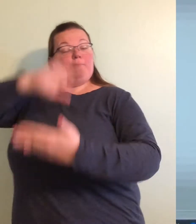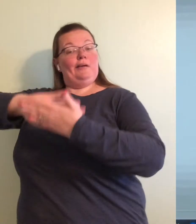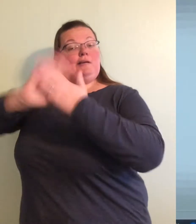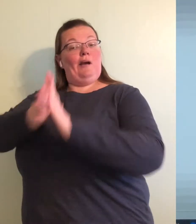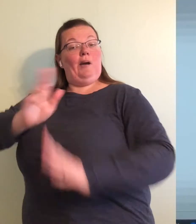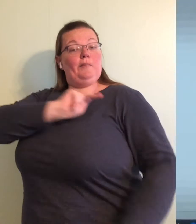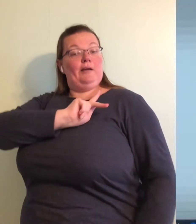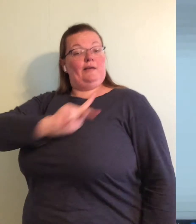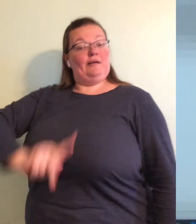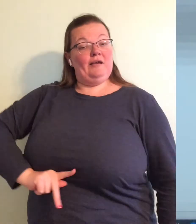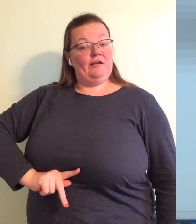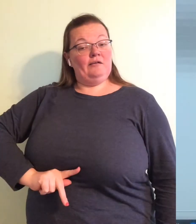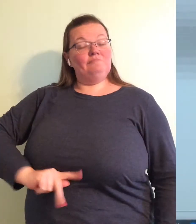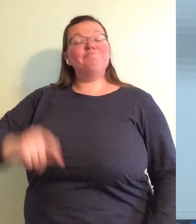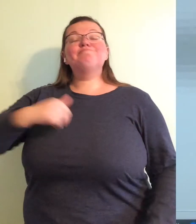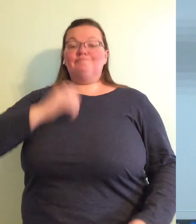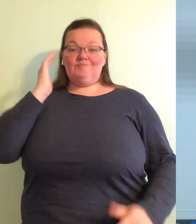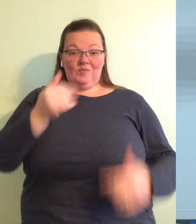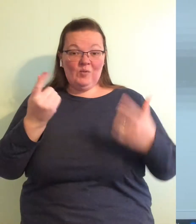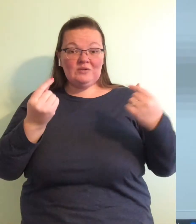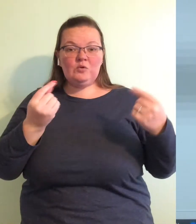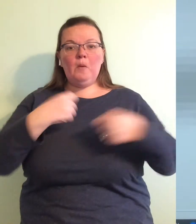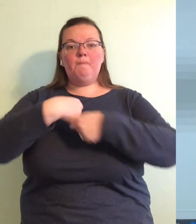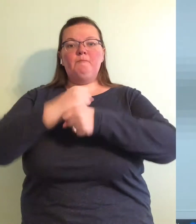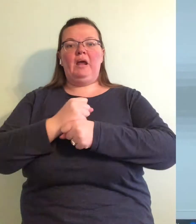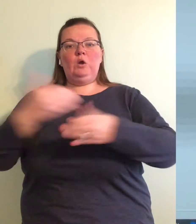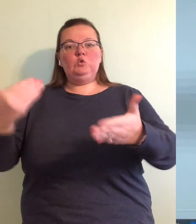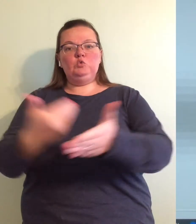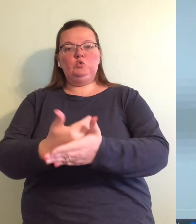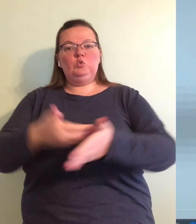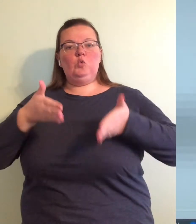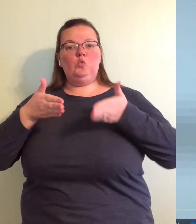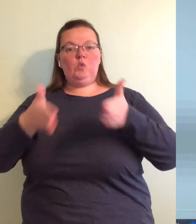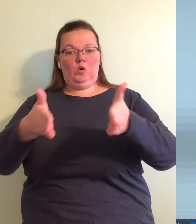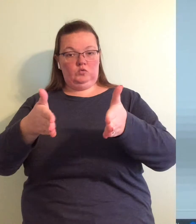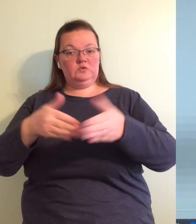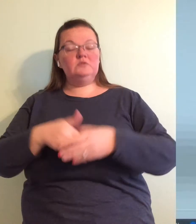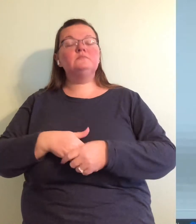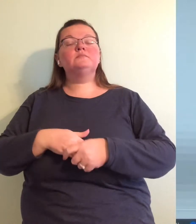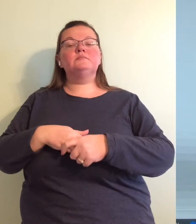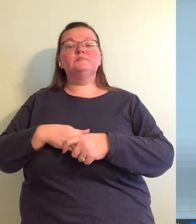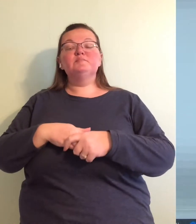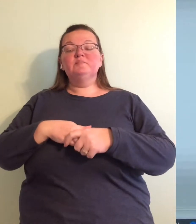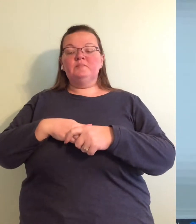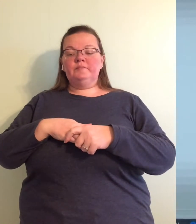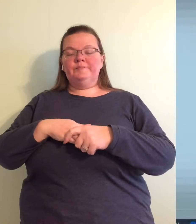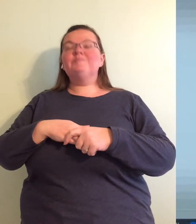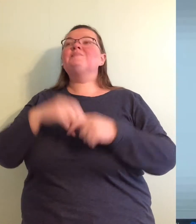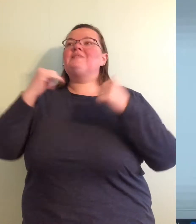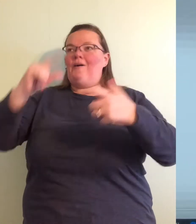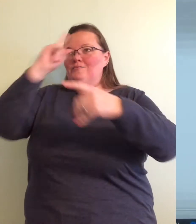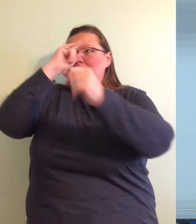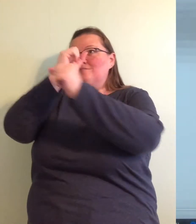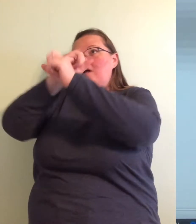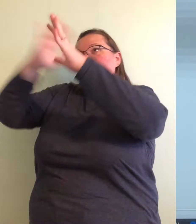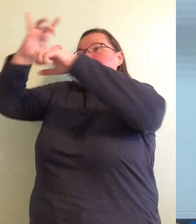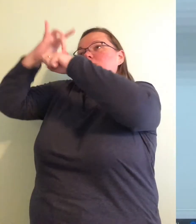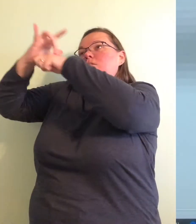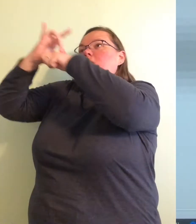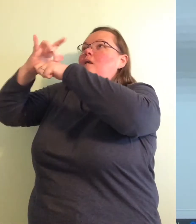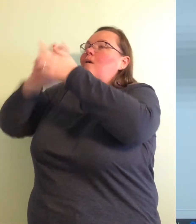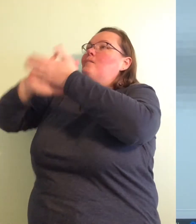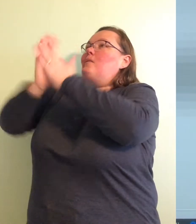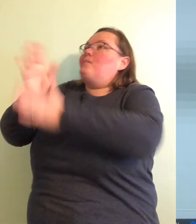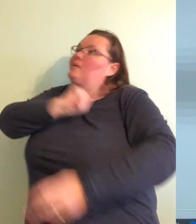Narnia, the first thing I shall do will be to make some decent roads." And of course, that set him off thinking about